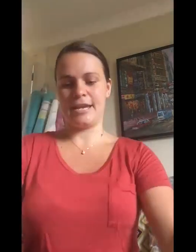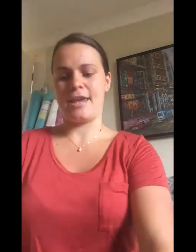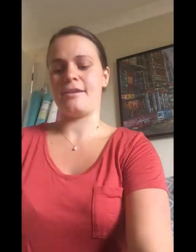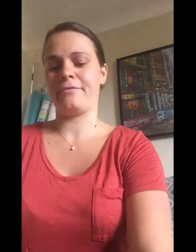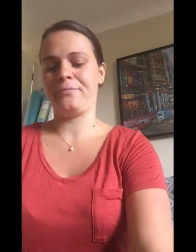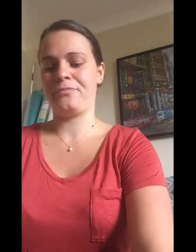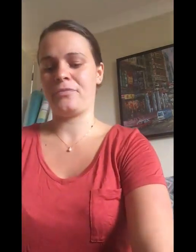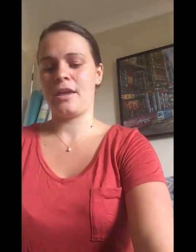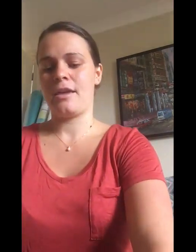D.